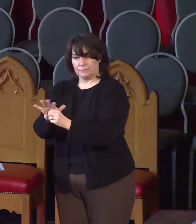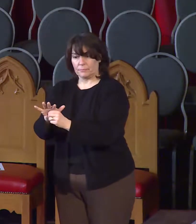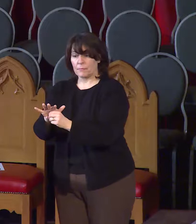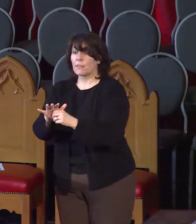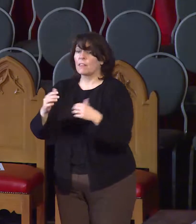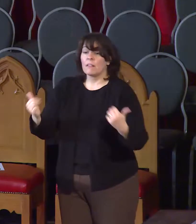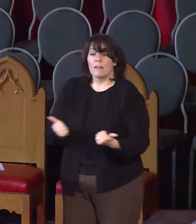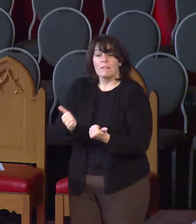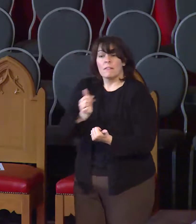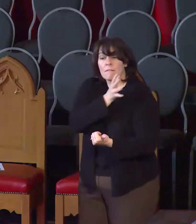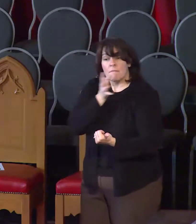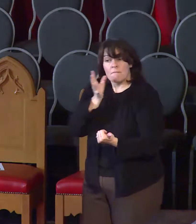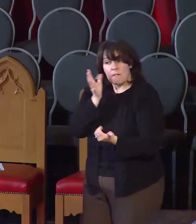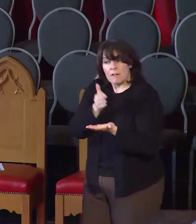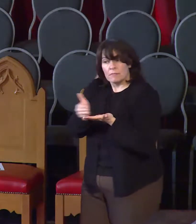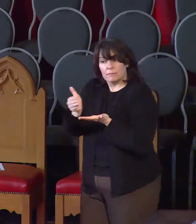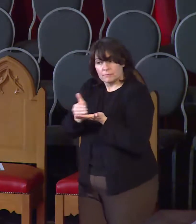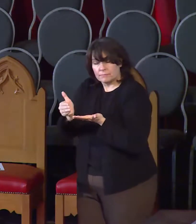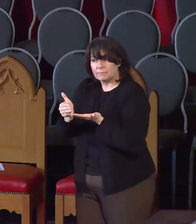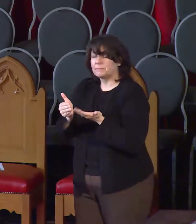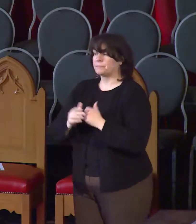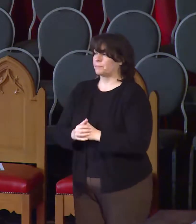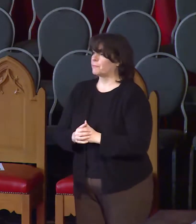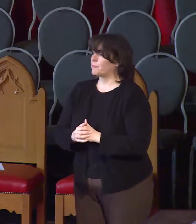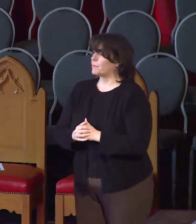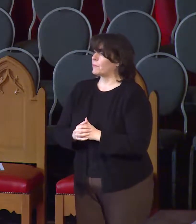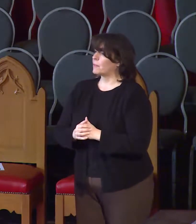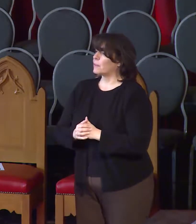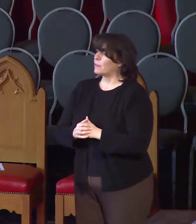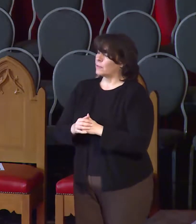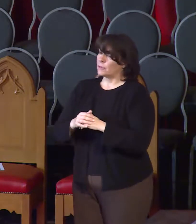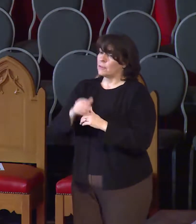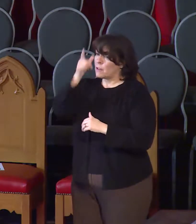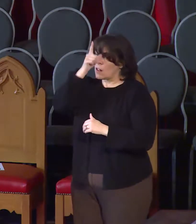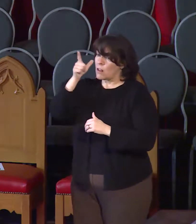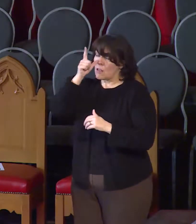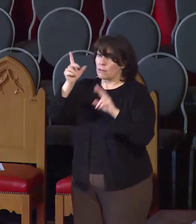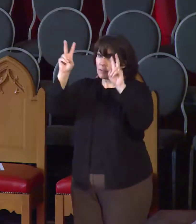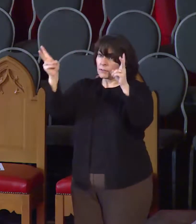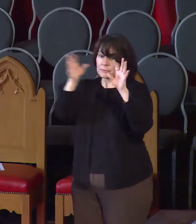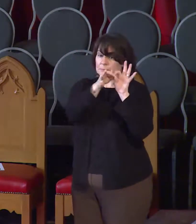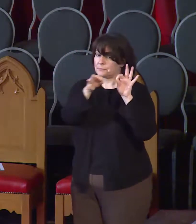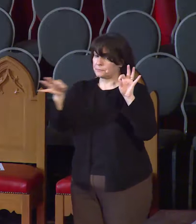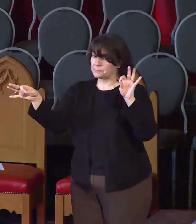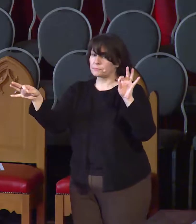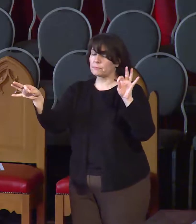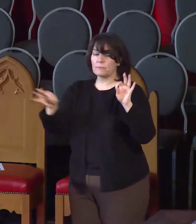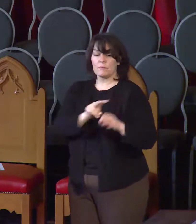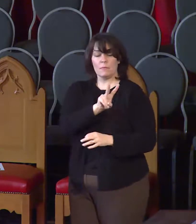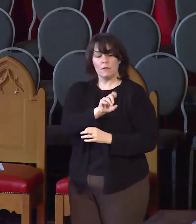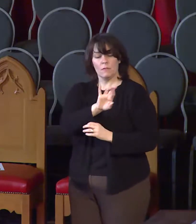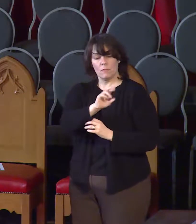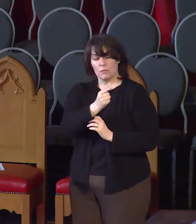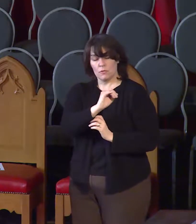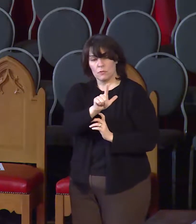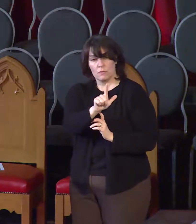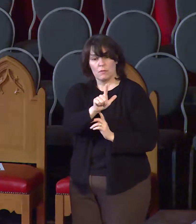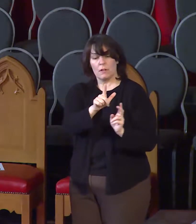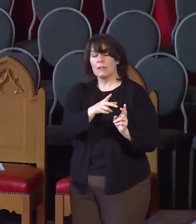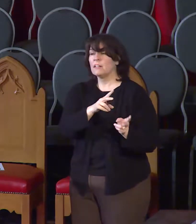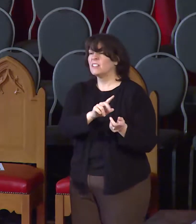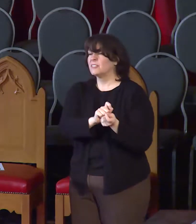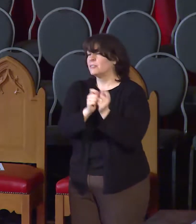and agriculture through the cornucopia. The University of Guelph motto, Rerum cognoscere causas, is a quote from Virgil. It is